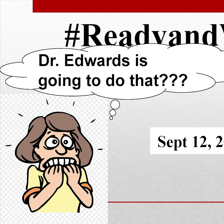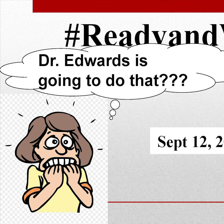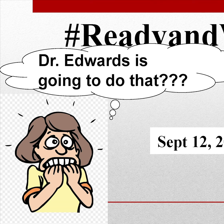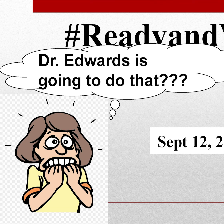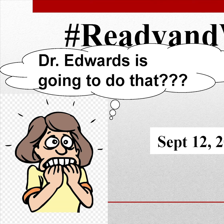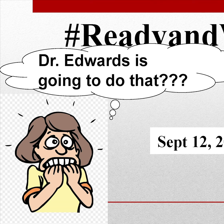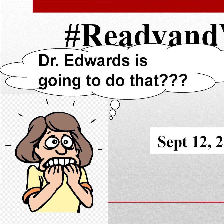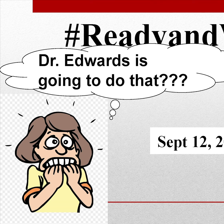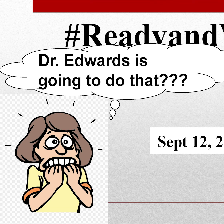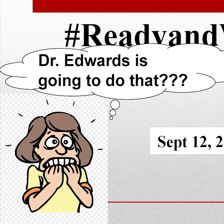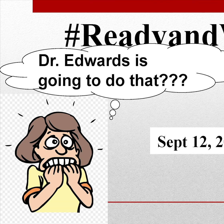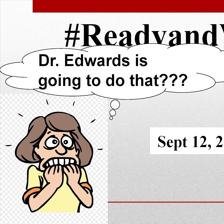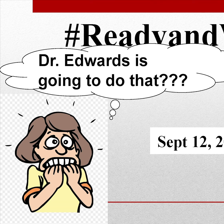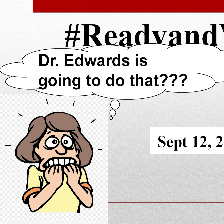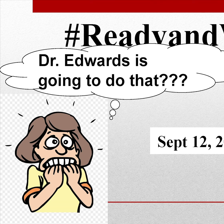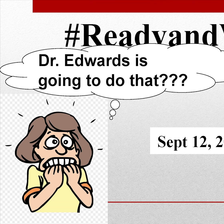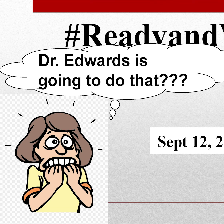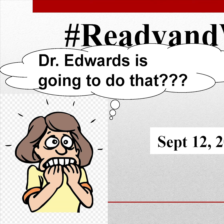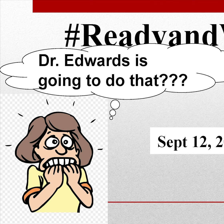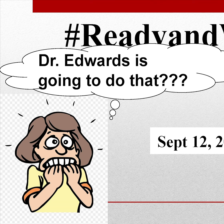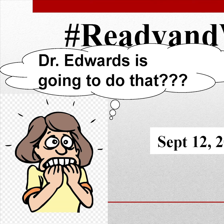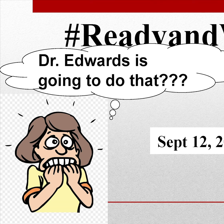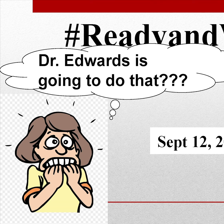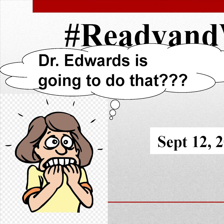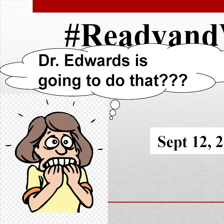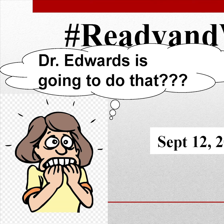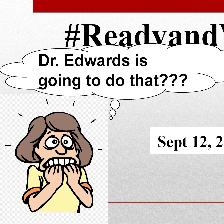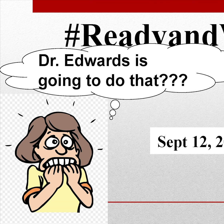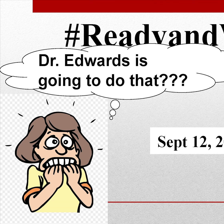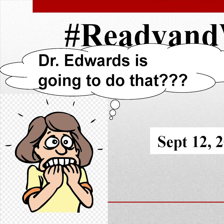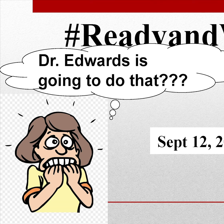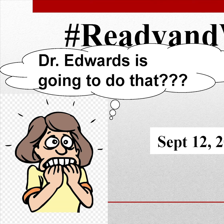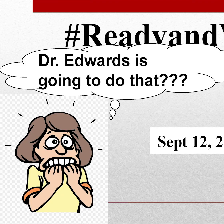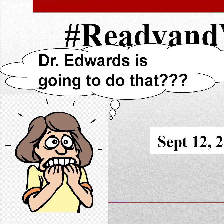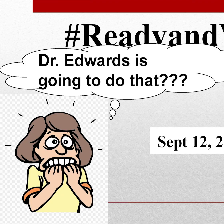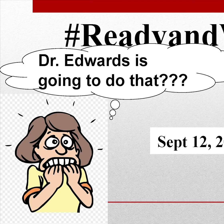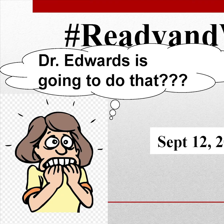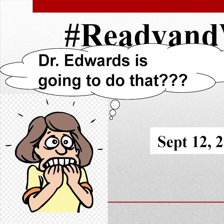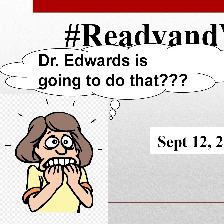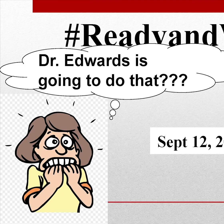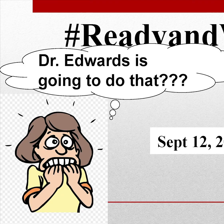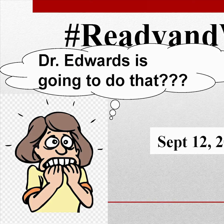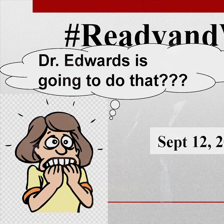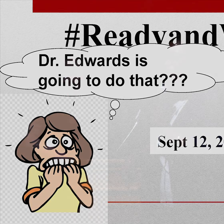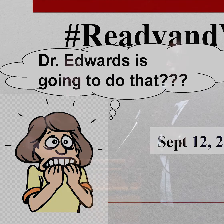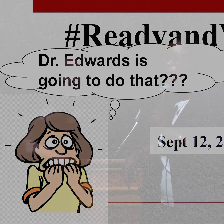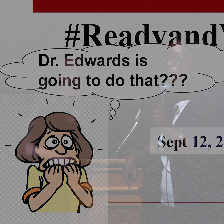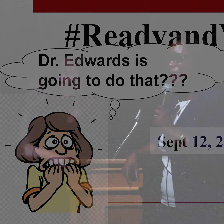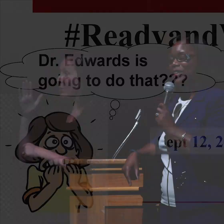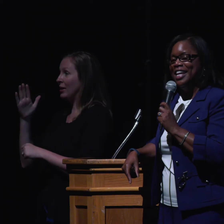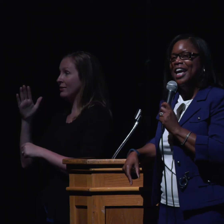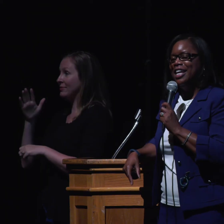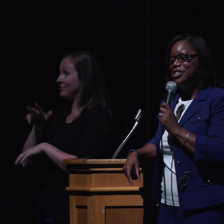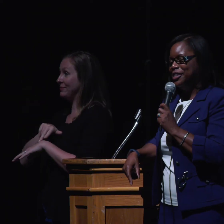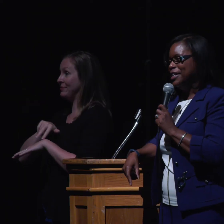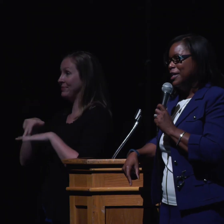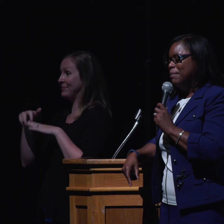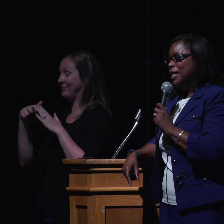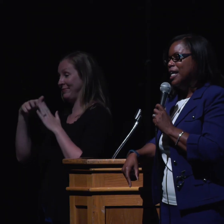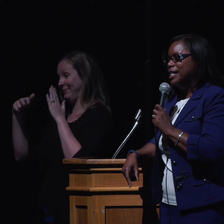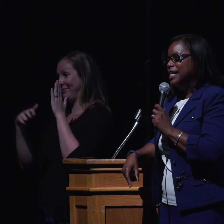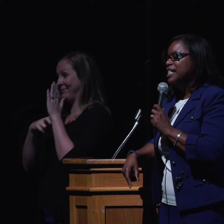So they're still here, so I'm okay. So I volunteered to do it this year, so I will be going over the